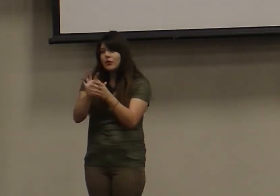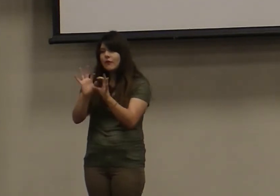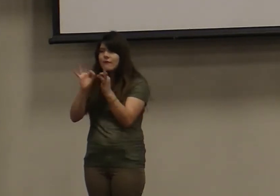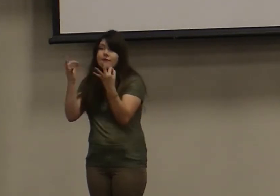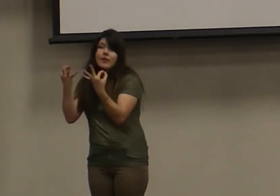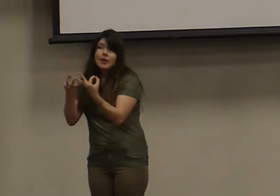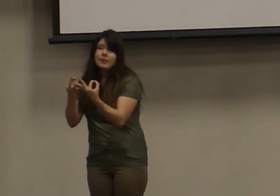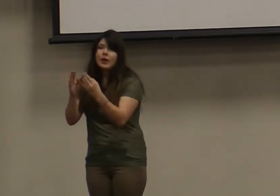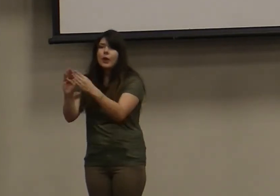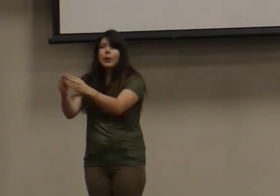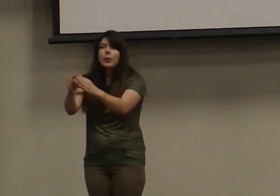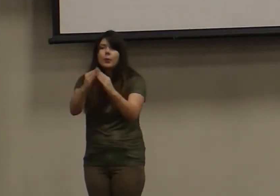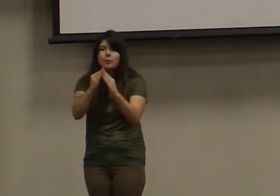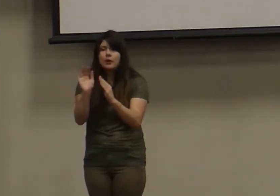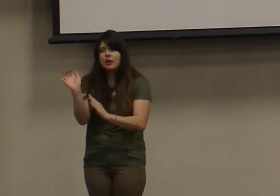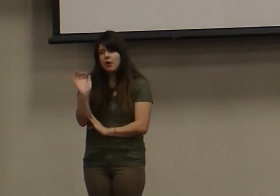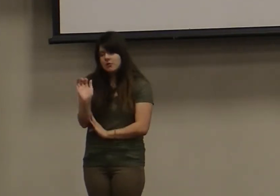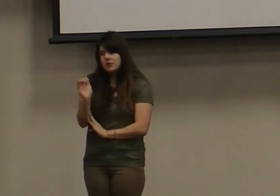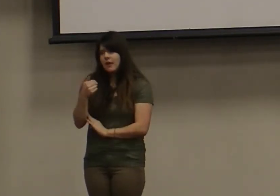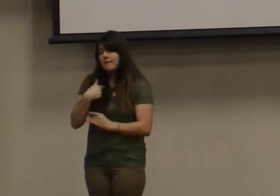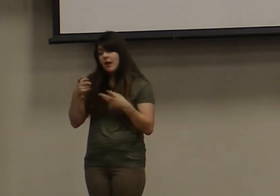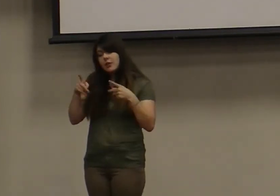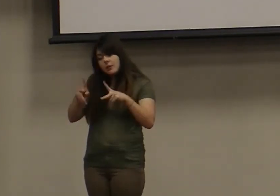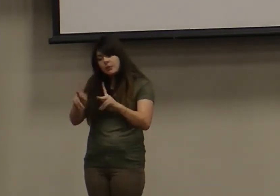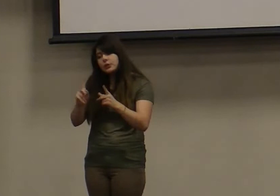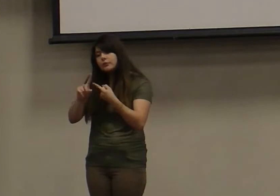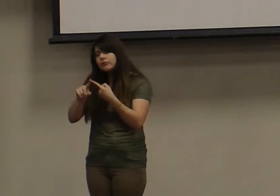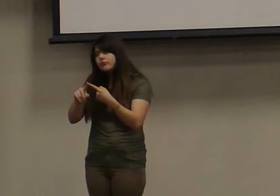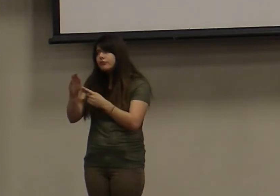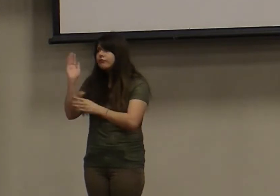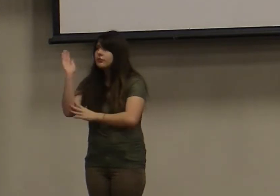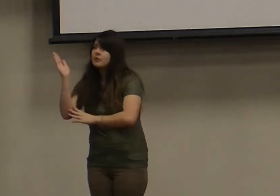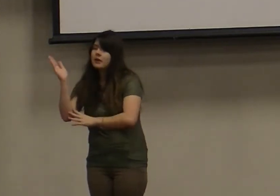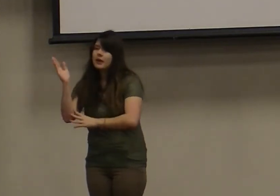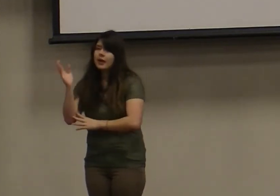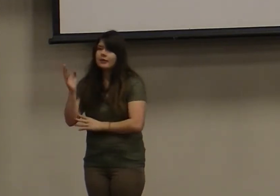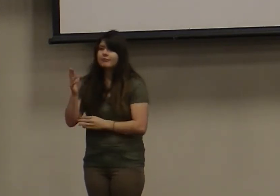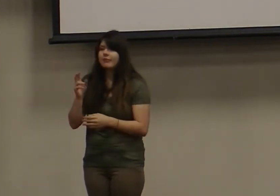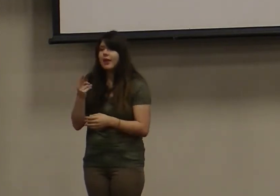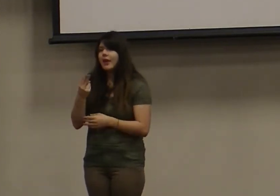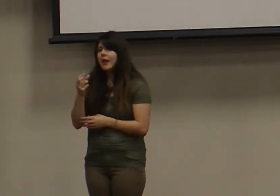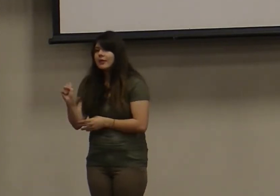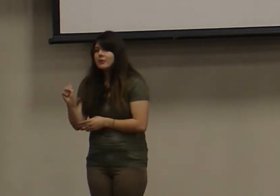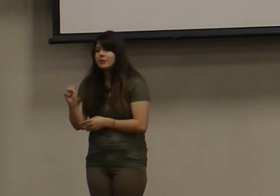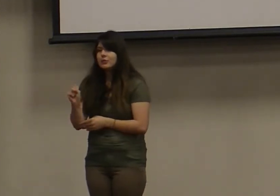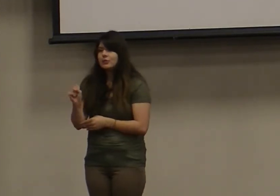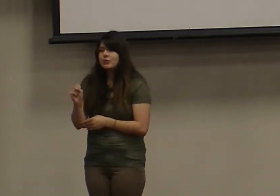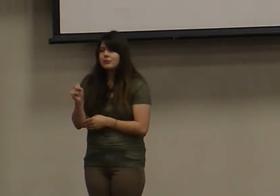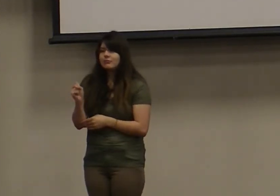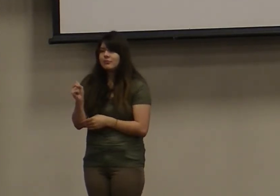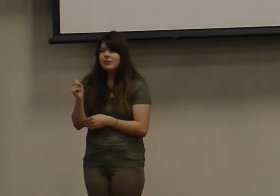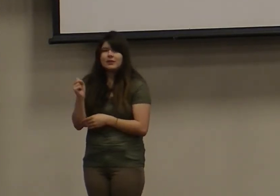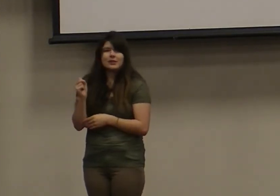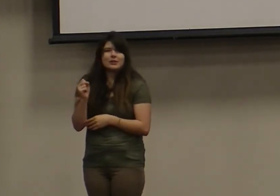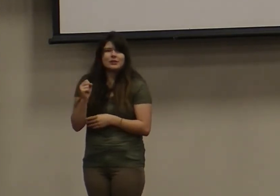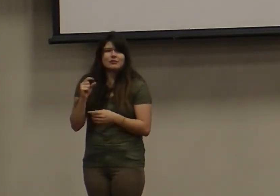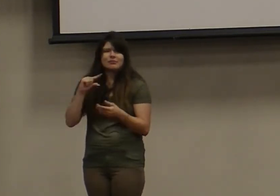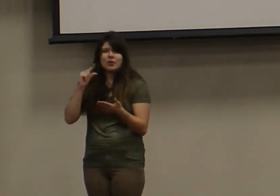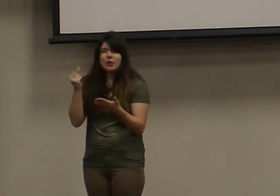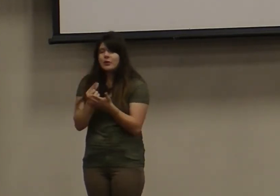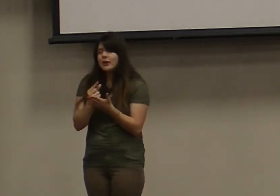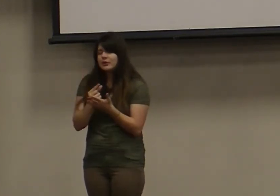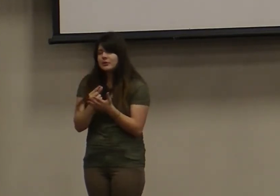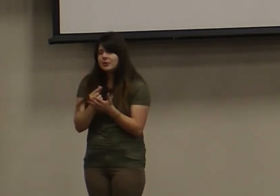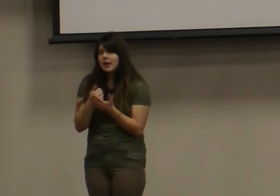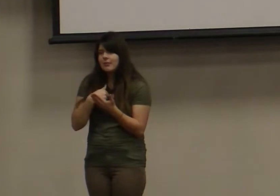and community. I've had the opportunity to speak at high school baccalaureate services. I've been invited